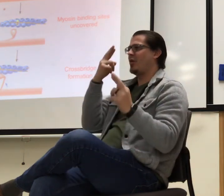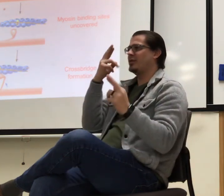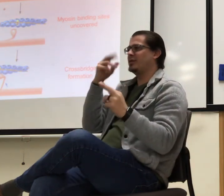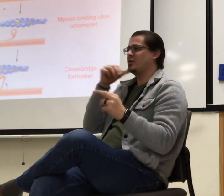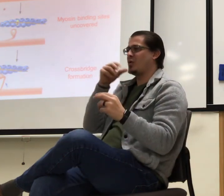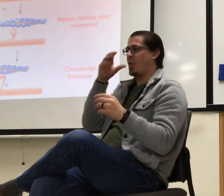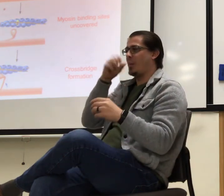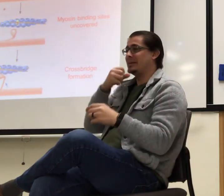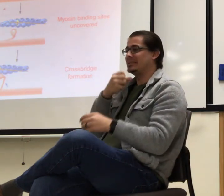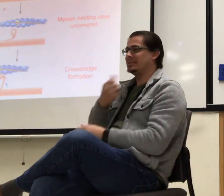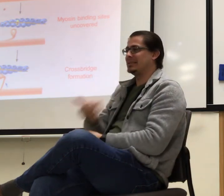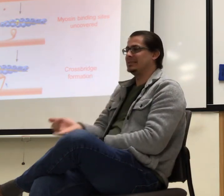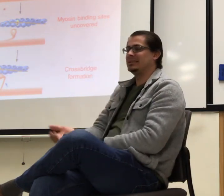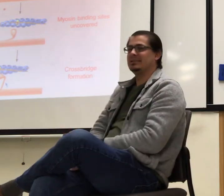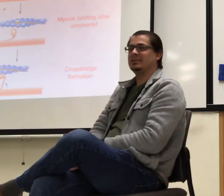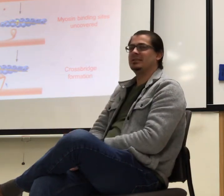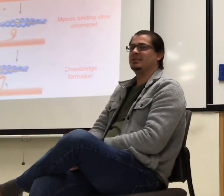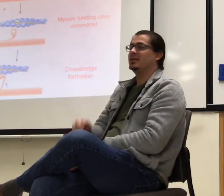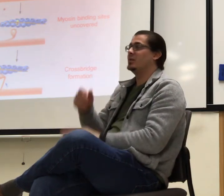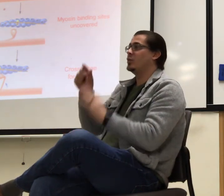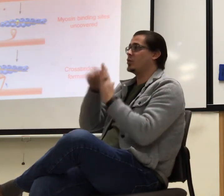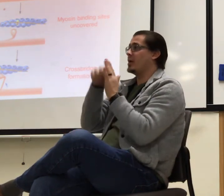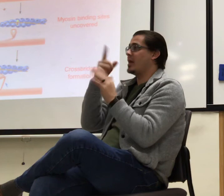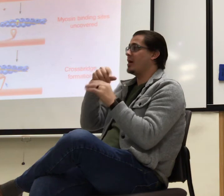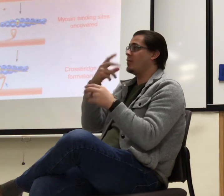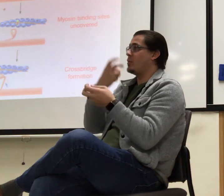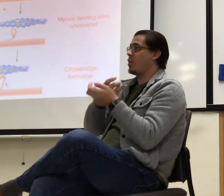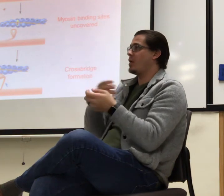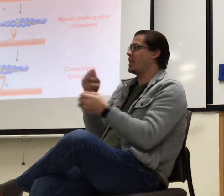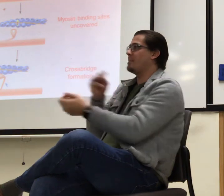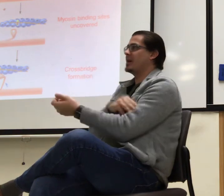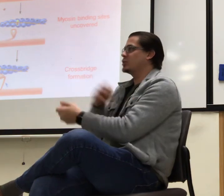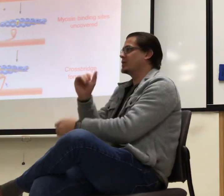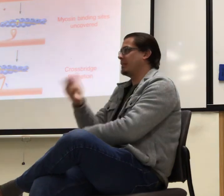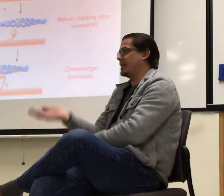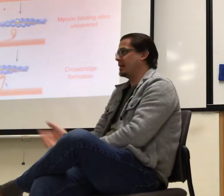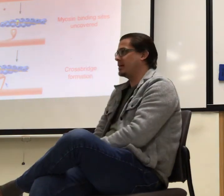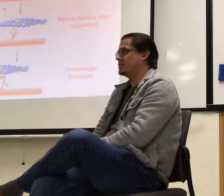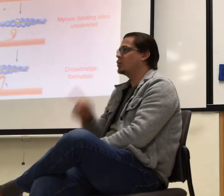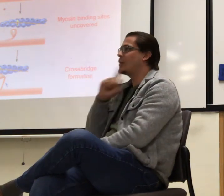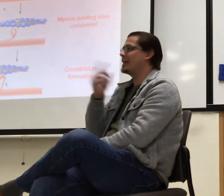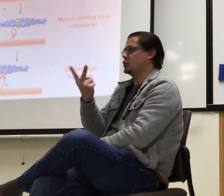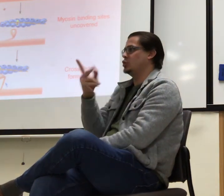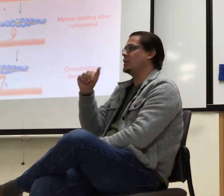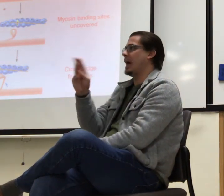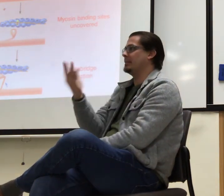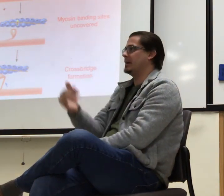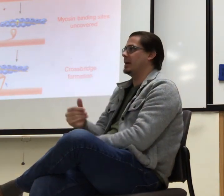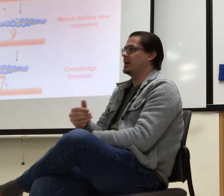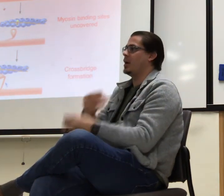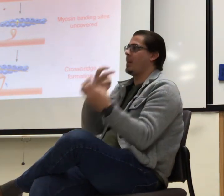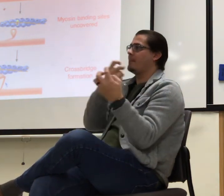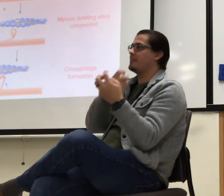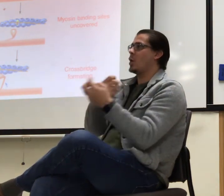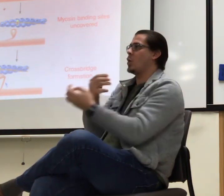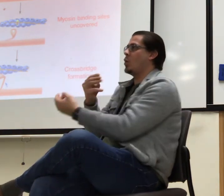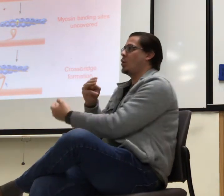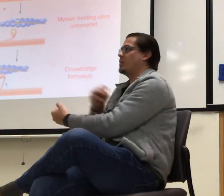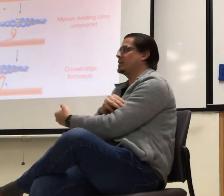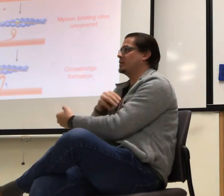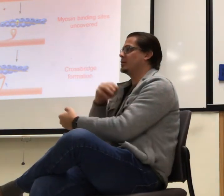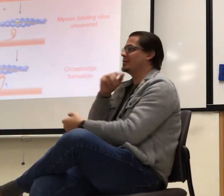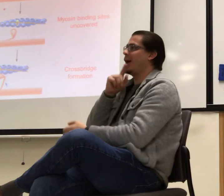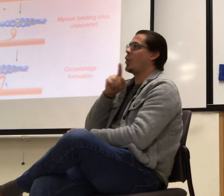any, right? So I just grade that for the bone. And for the muscle, it's the same thing. Just fill in the blanks. So it's not a wet lab today, it's